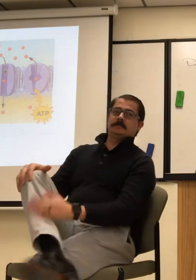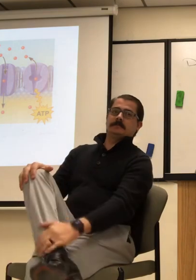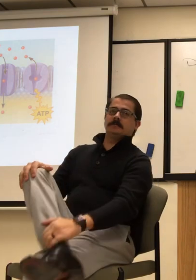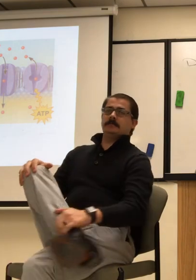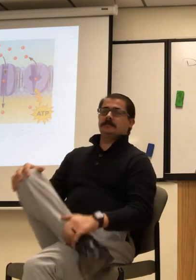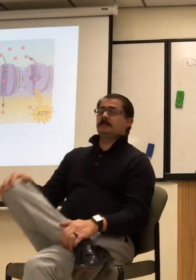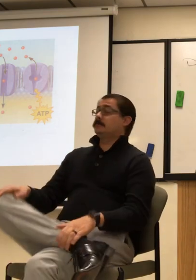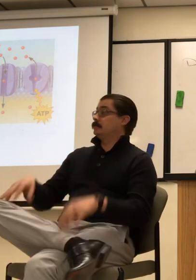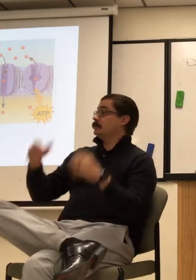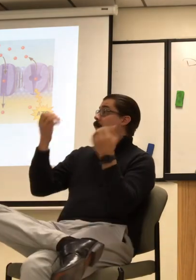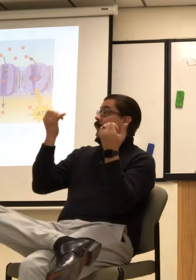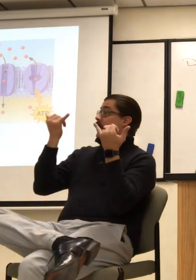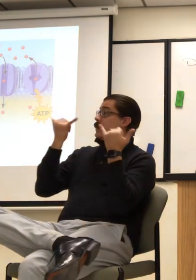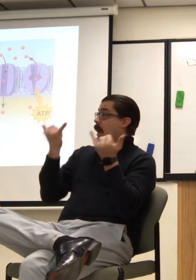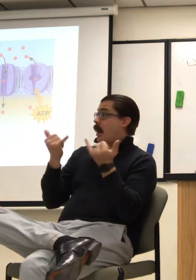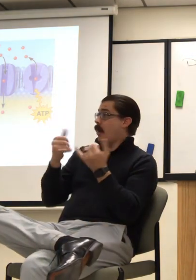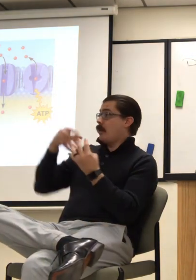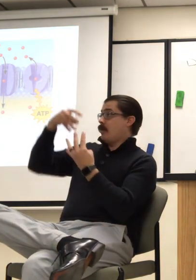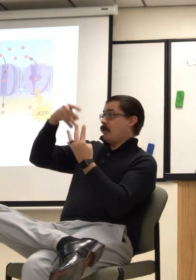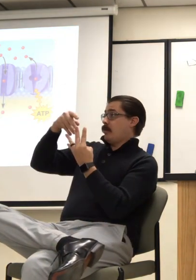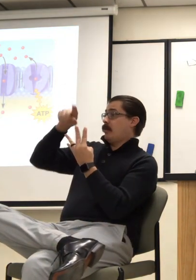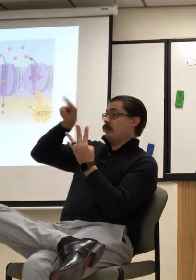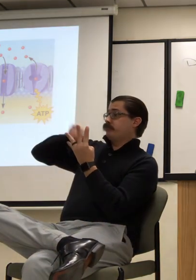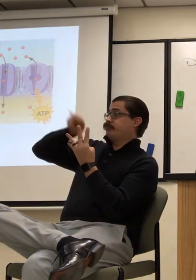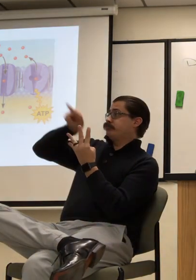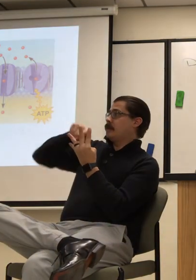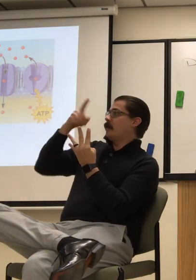Now you can have diffusion because you have